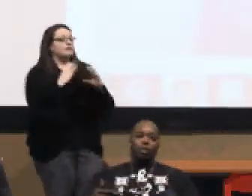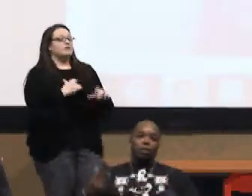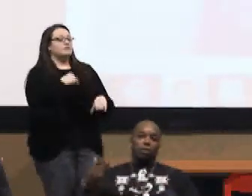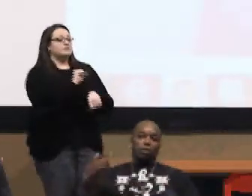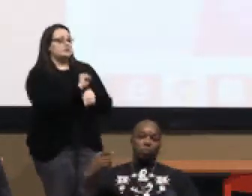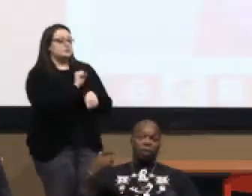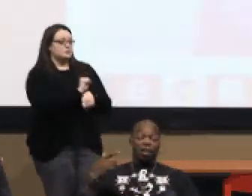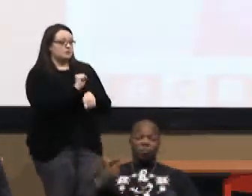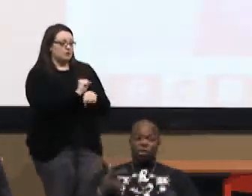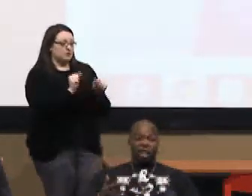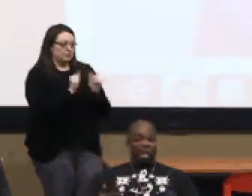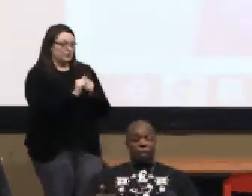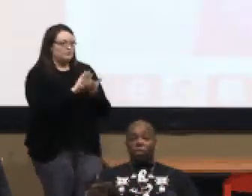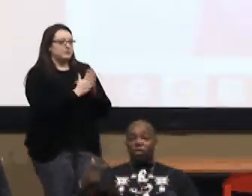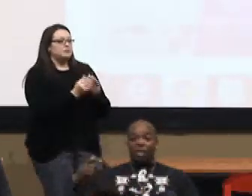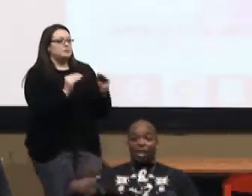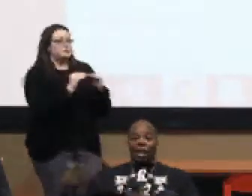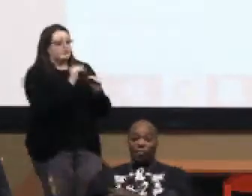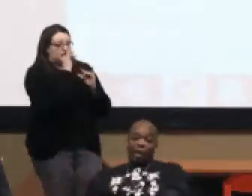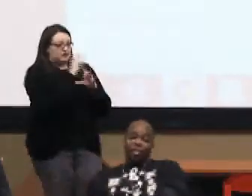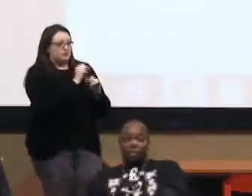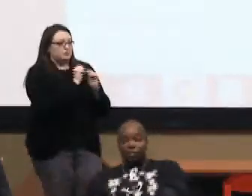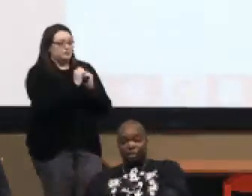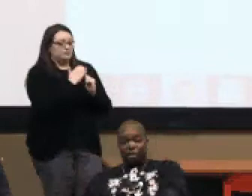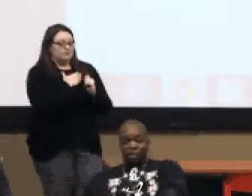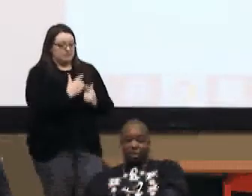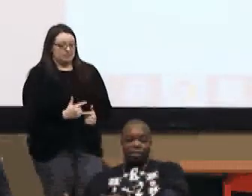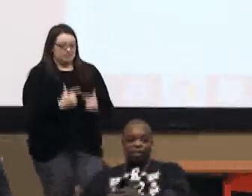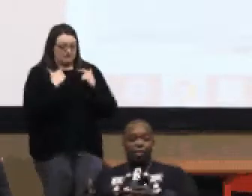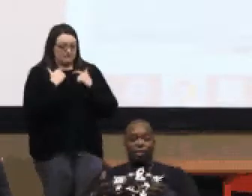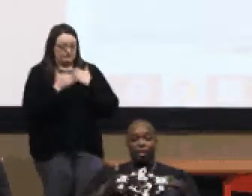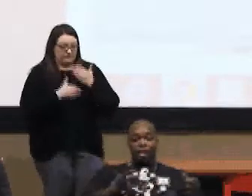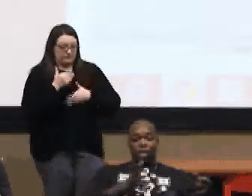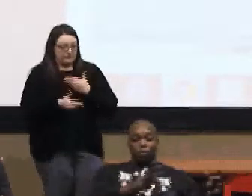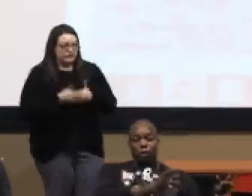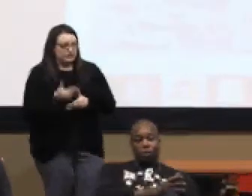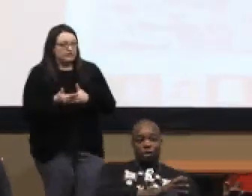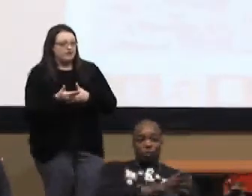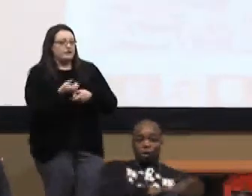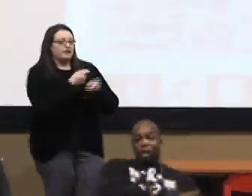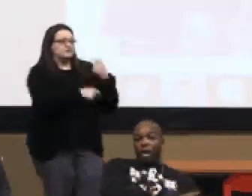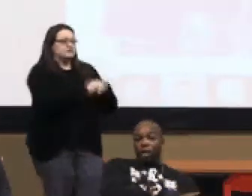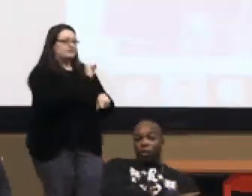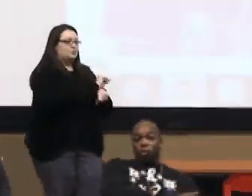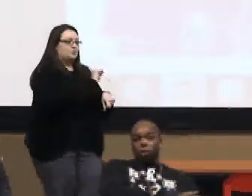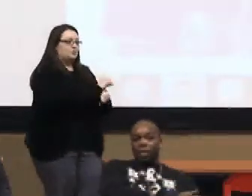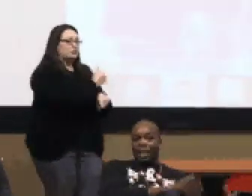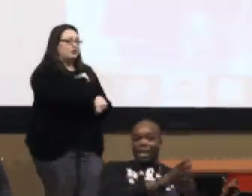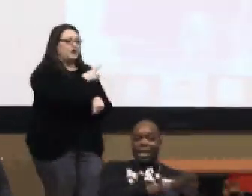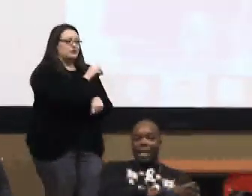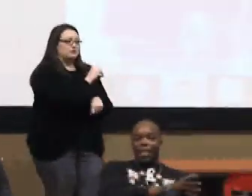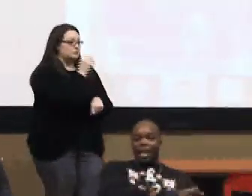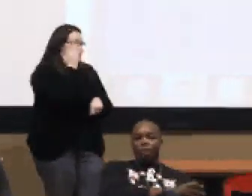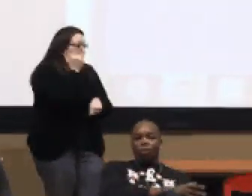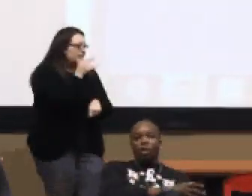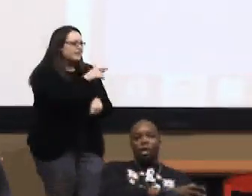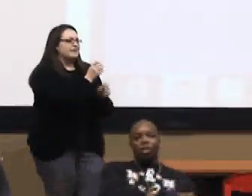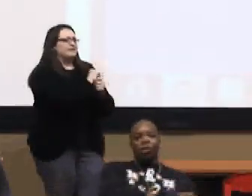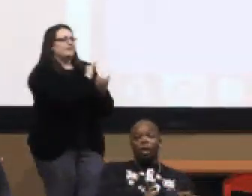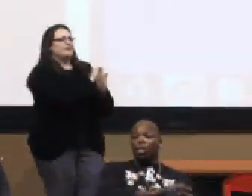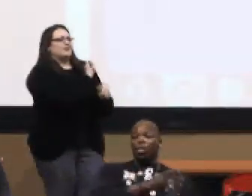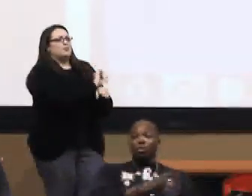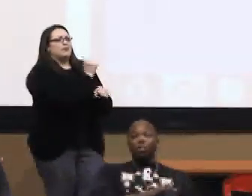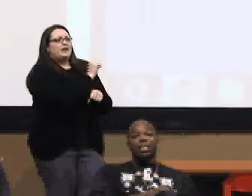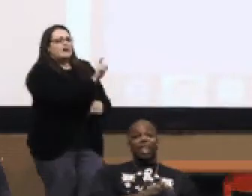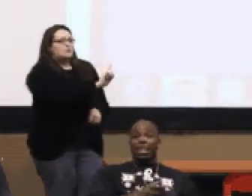work with become more enamored with the life I live as opposed to the work I can do, because they can get that work